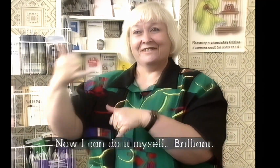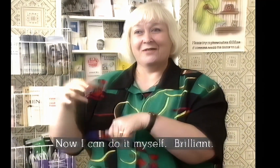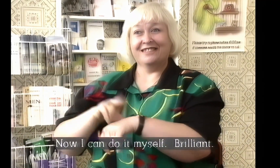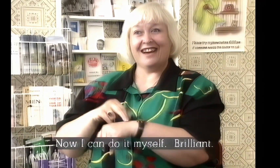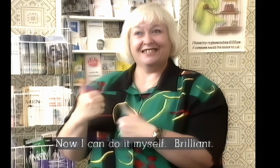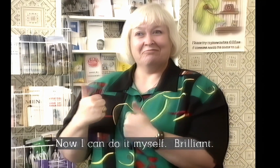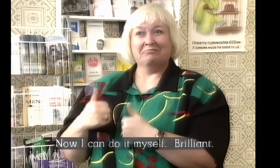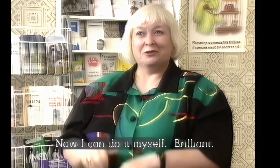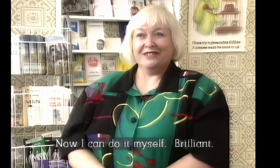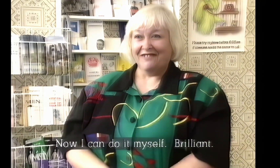myself. It's brilliant.